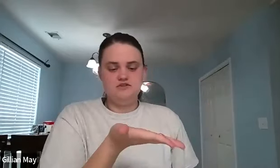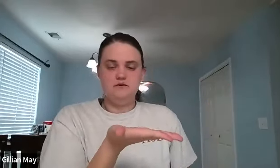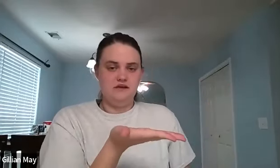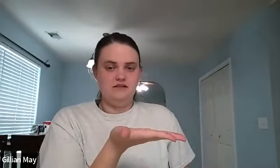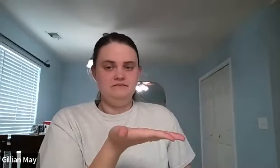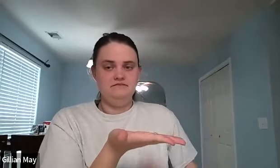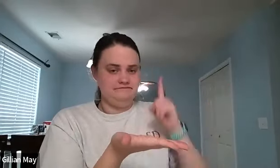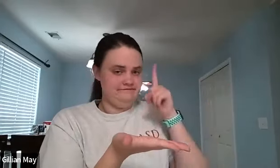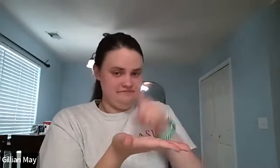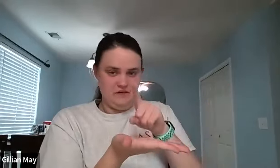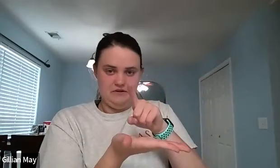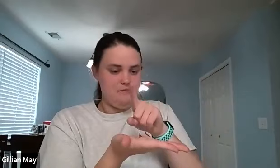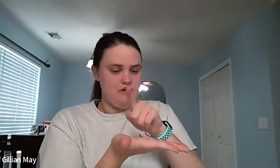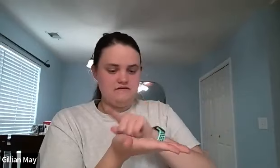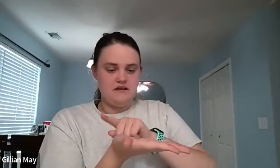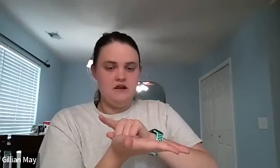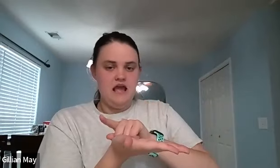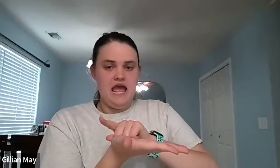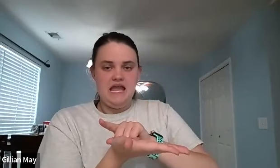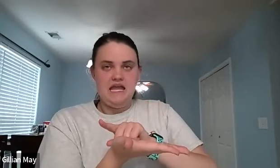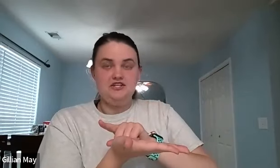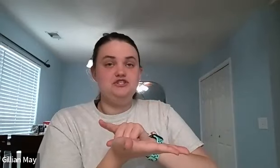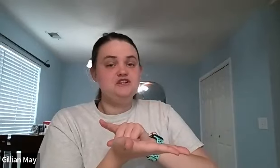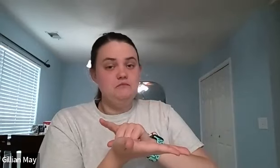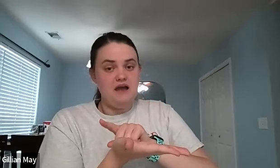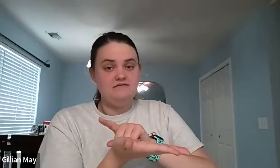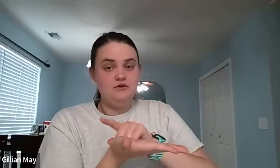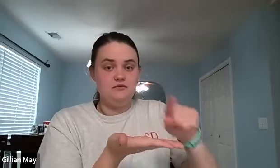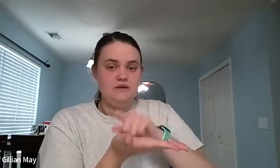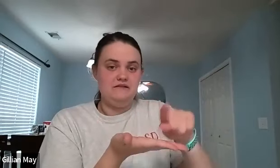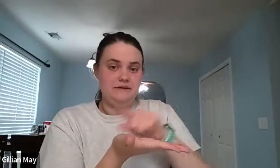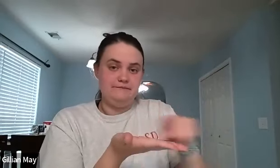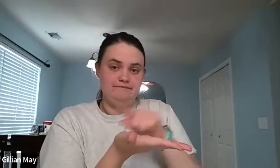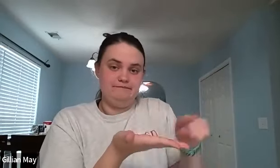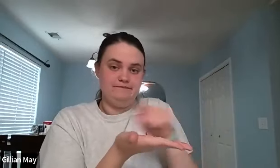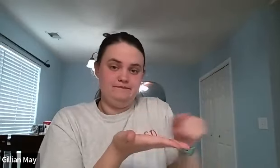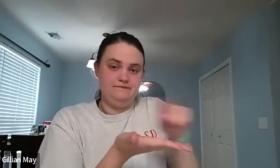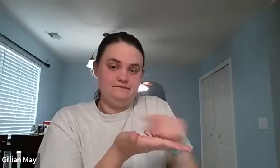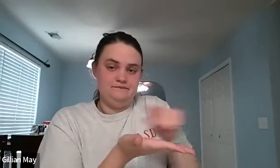for weekly with that pointer finger, and you just go back and forth weekly.